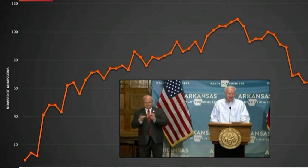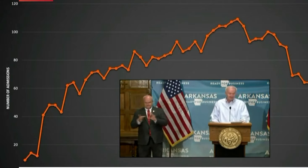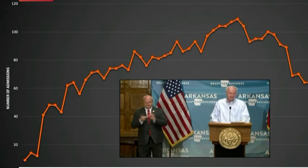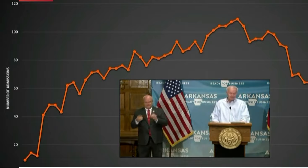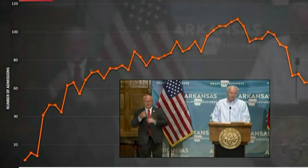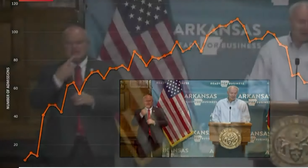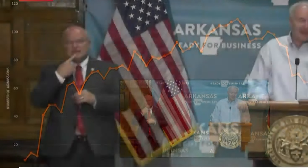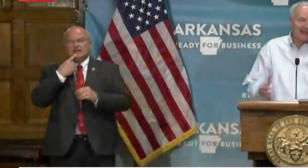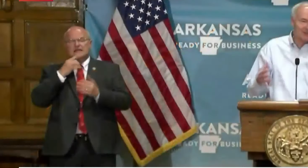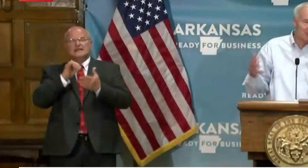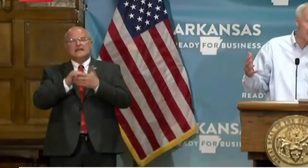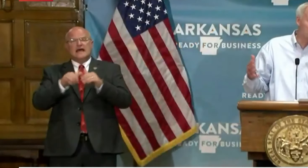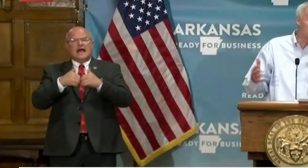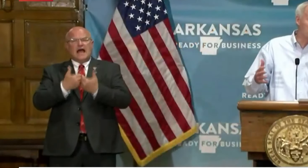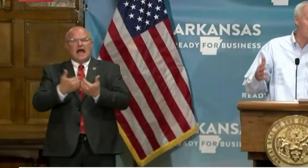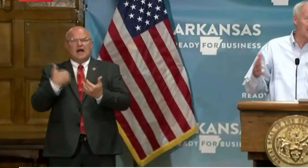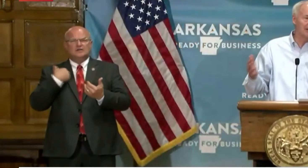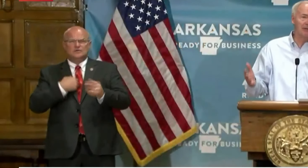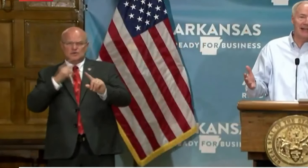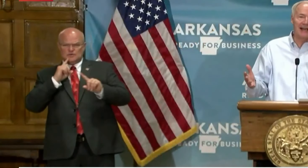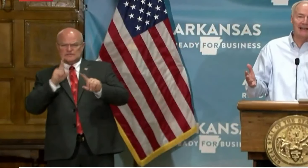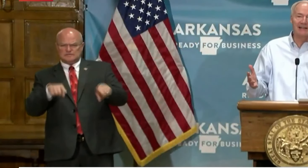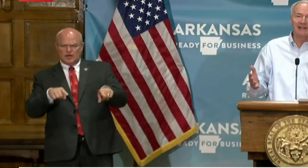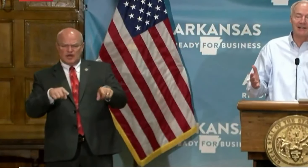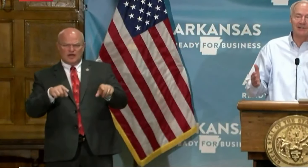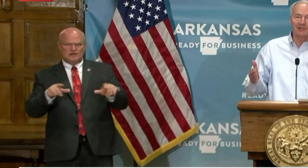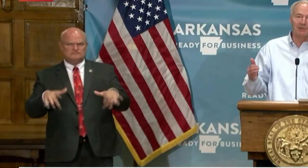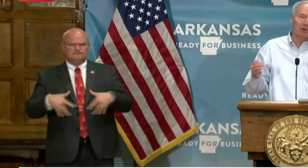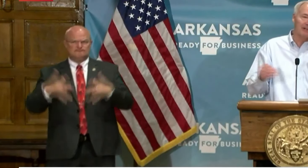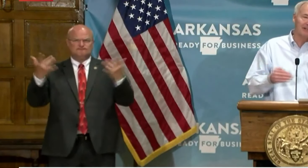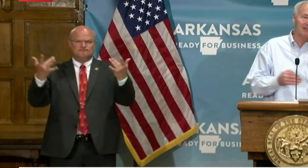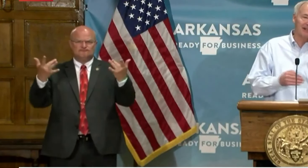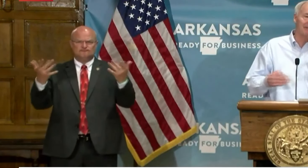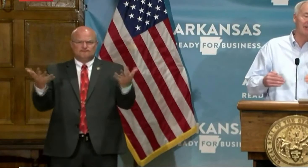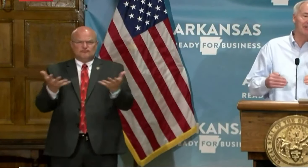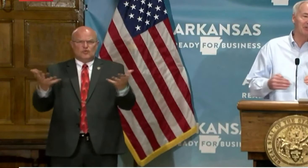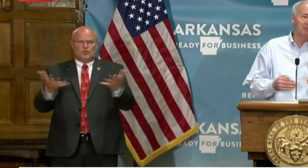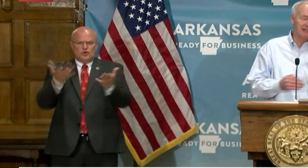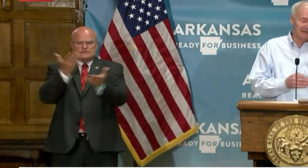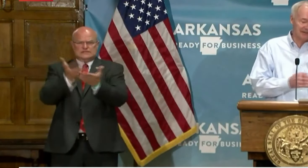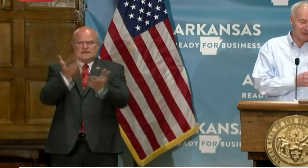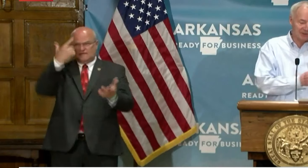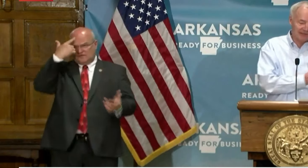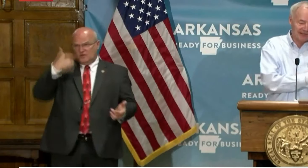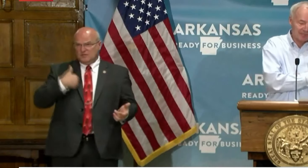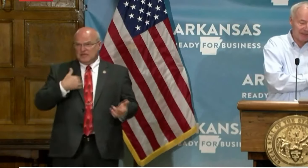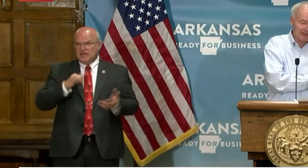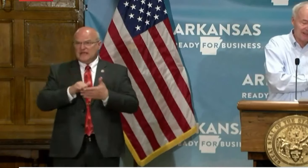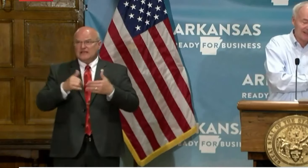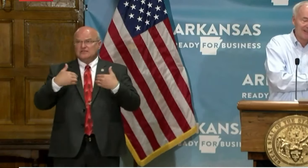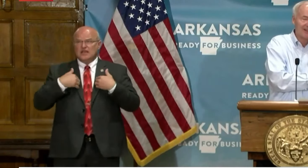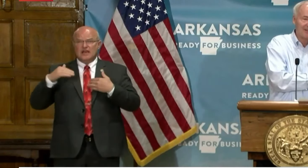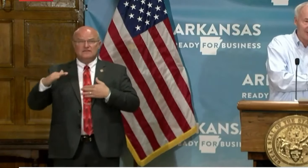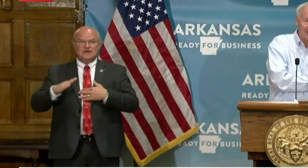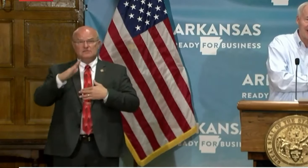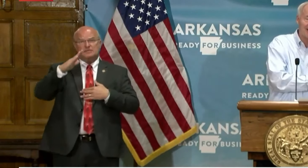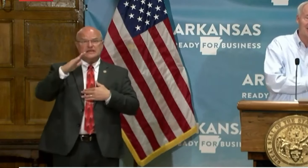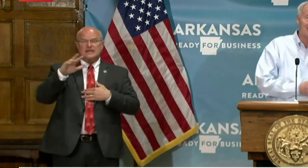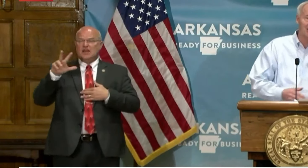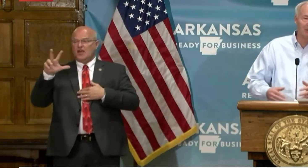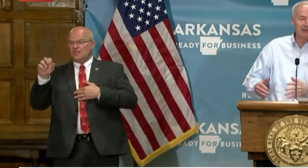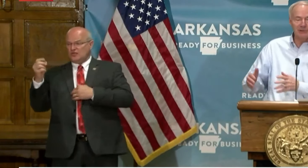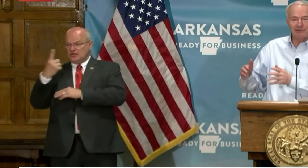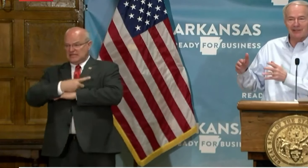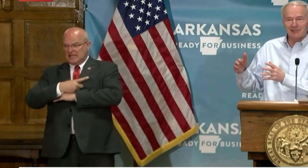and say, how should we respond and react to what is evident to me, that you've got a peak 30